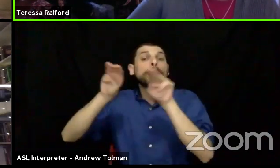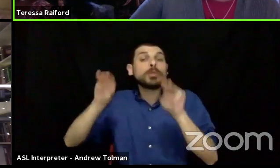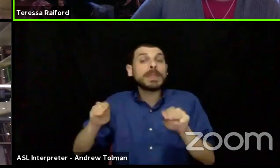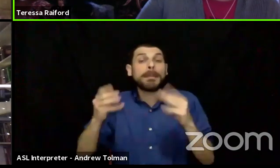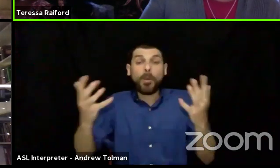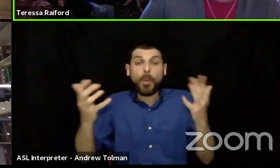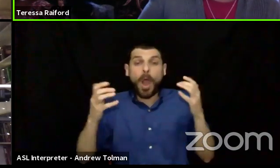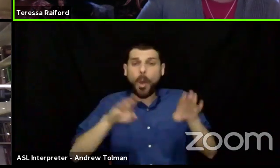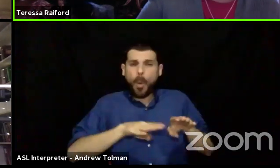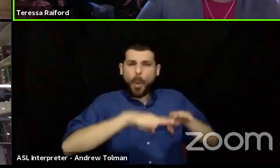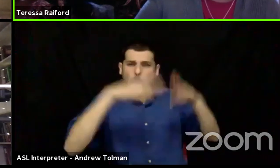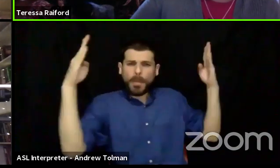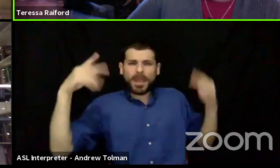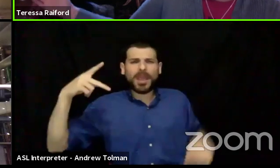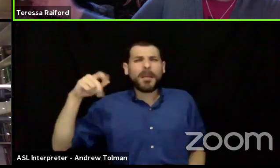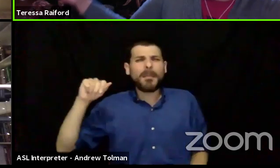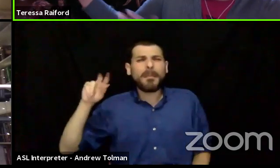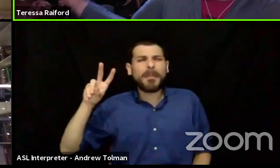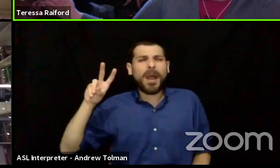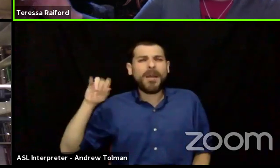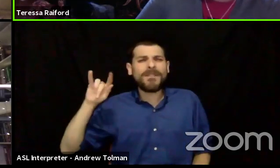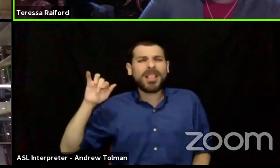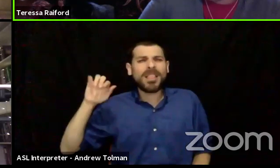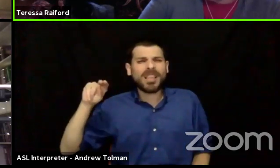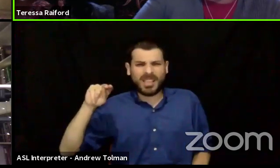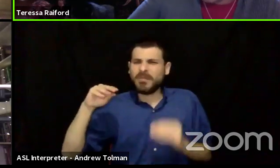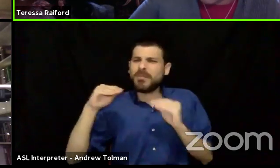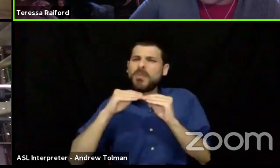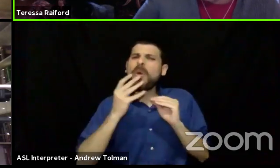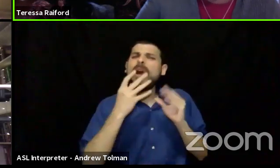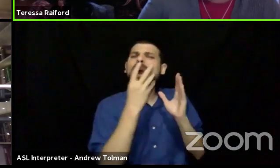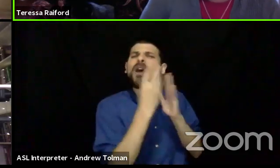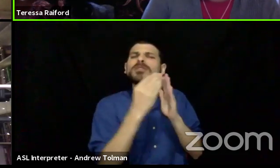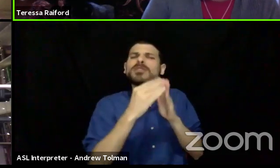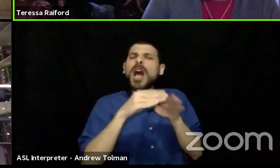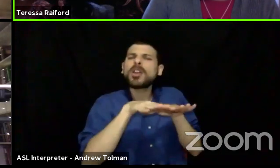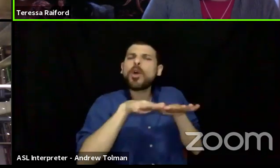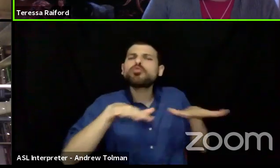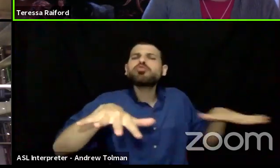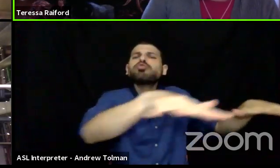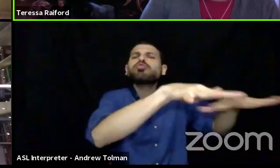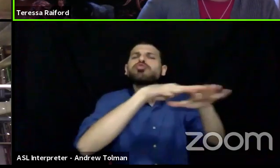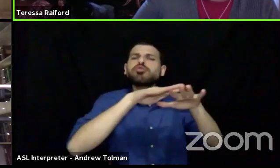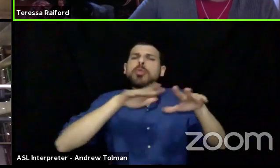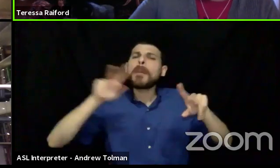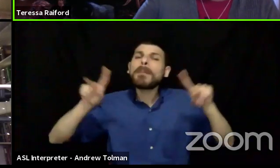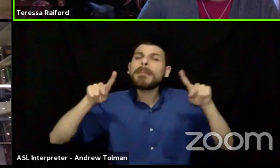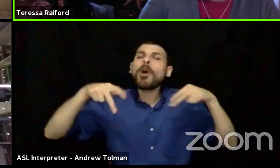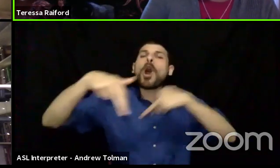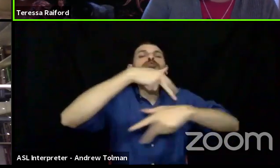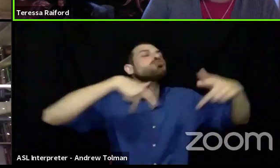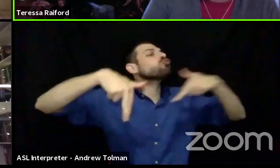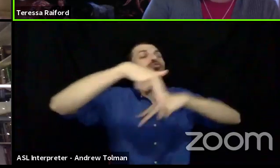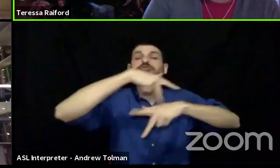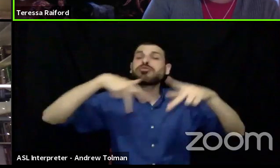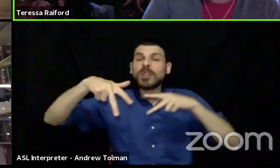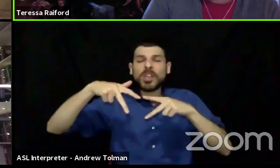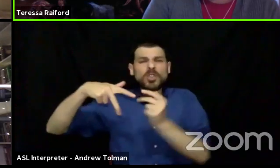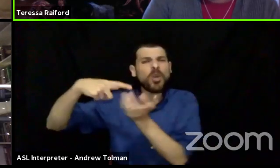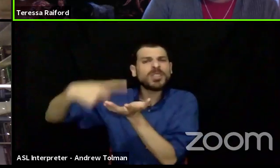that surrounding area and not more of a, you know, us against them. It would be more open to the public and also more accessible and